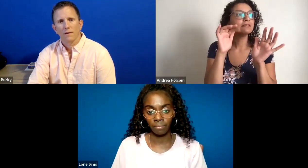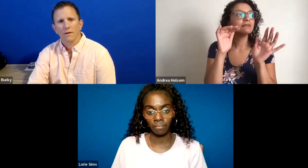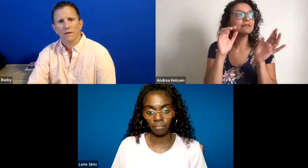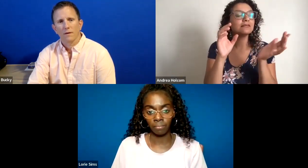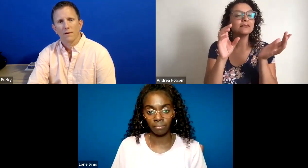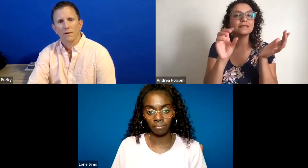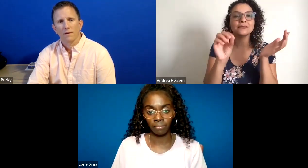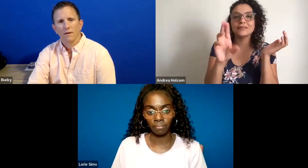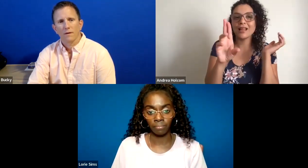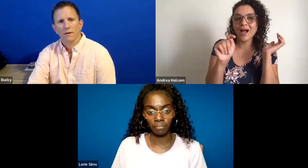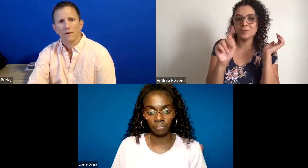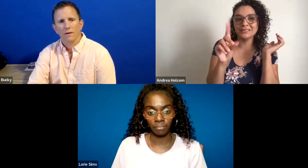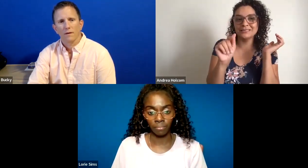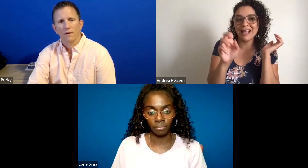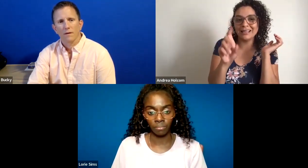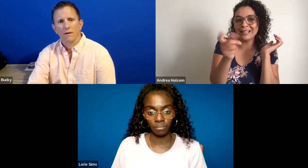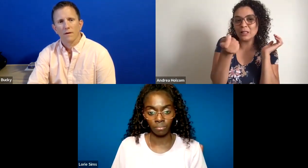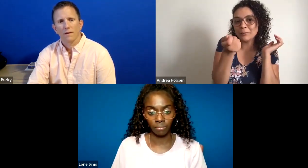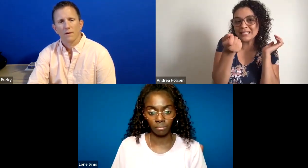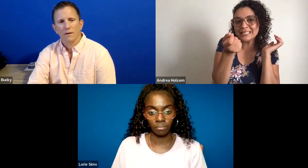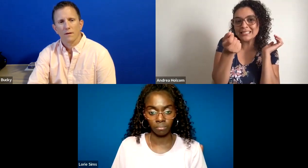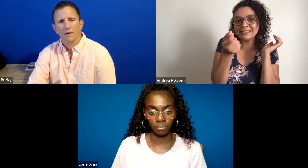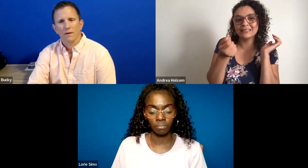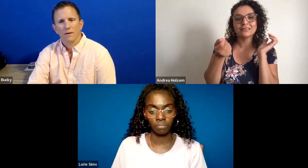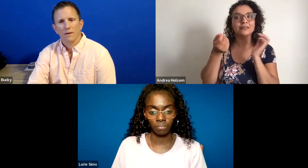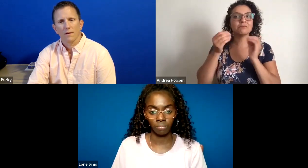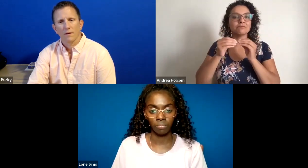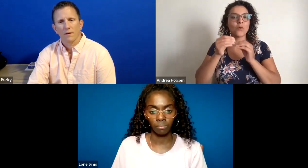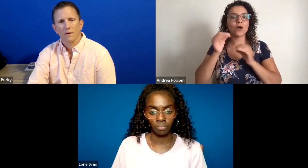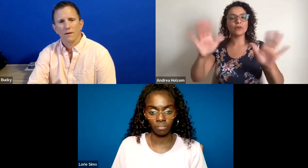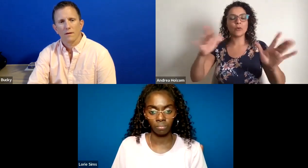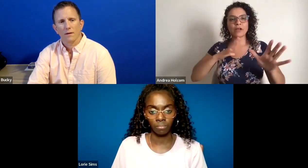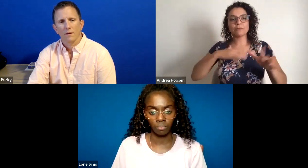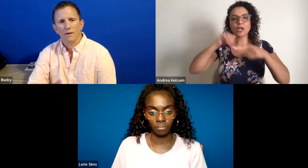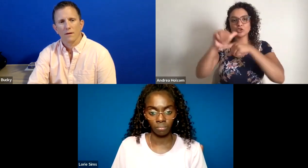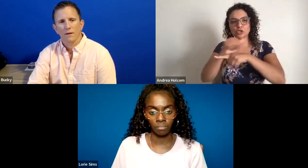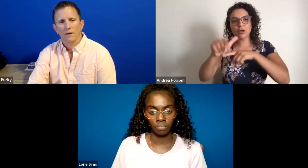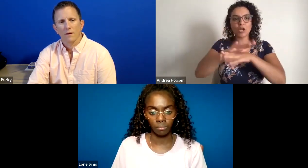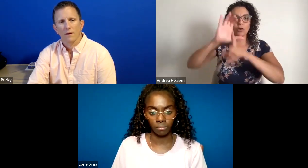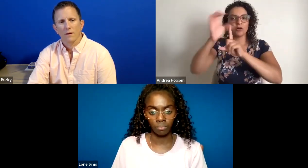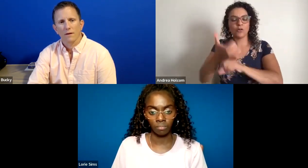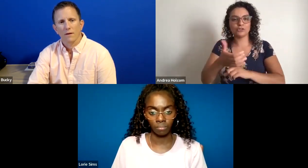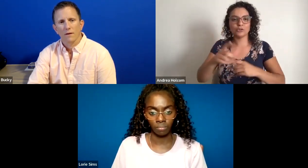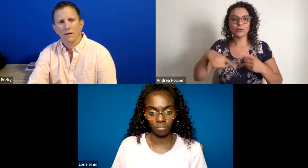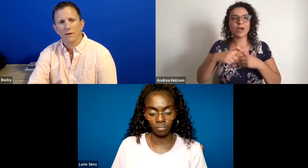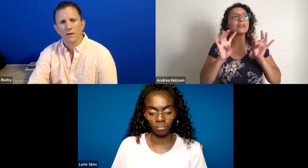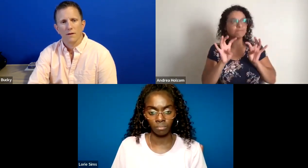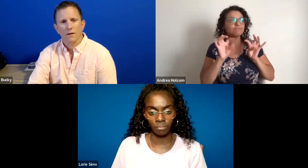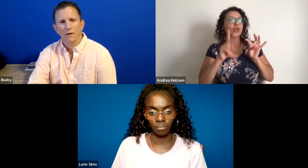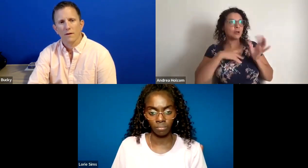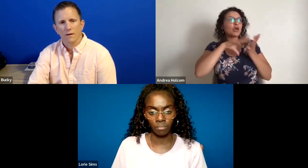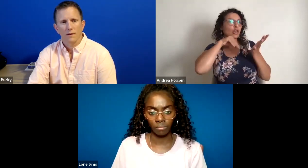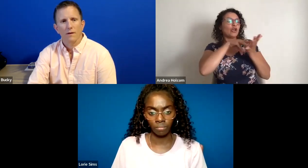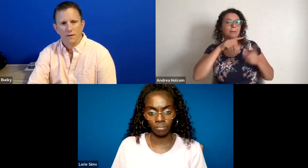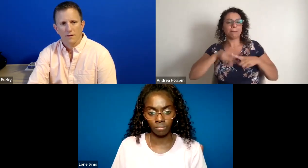concept is outdated a little bit, I believe. Because it's like, okay, we're going to train